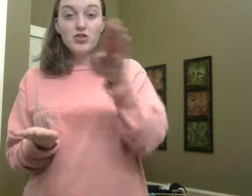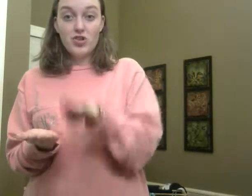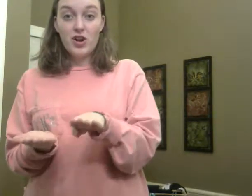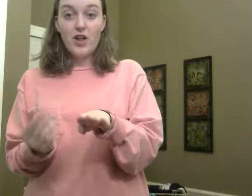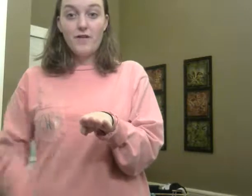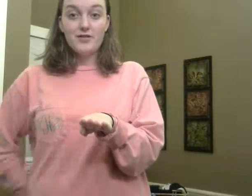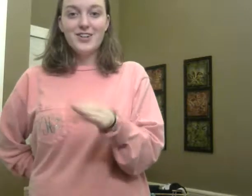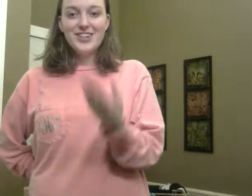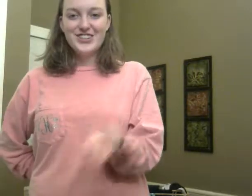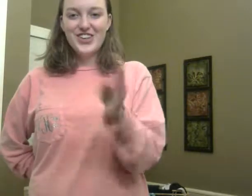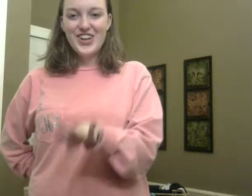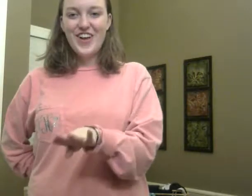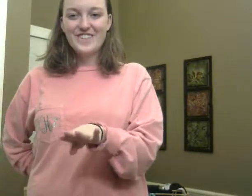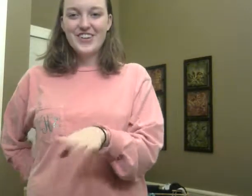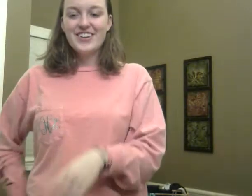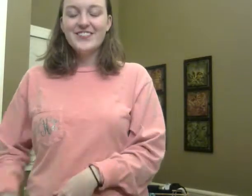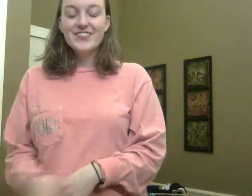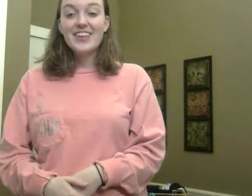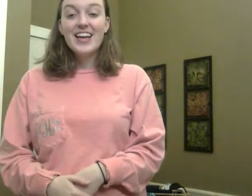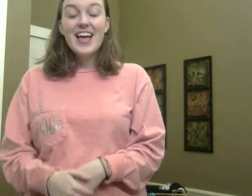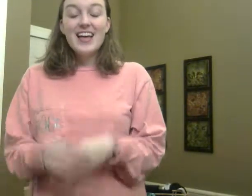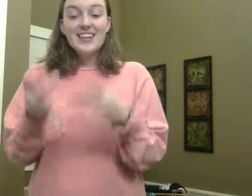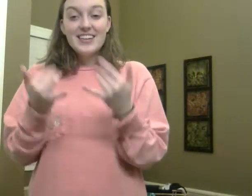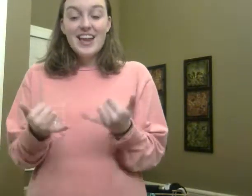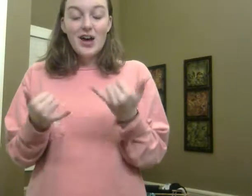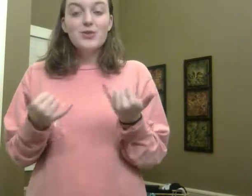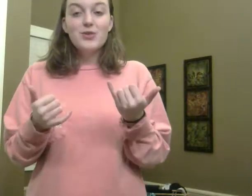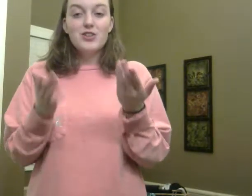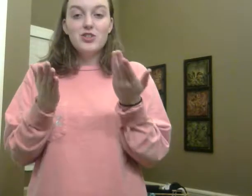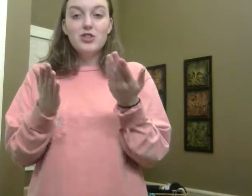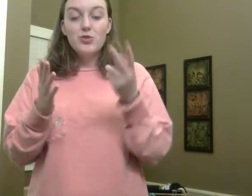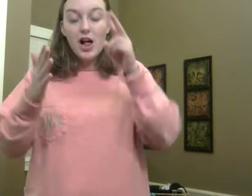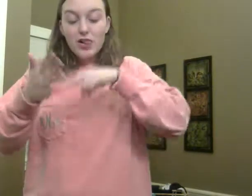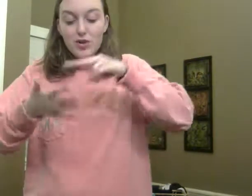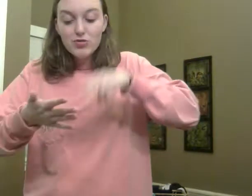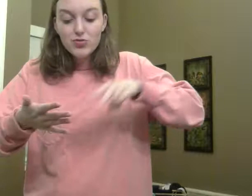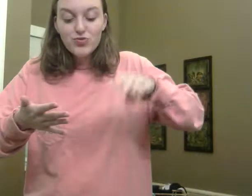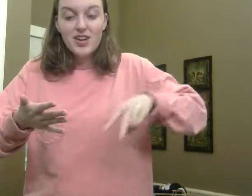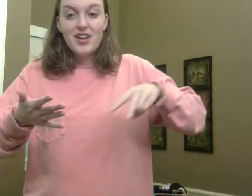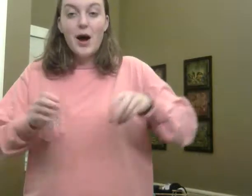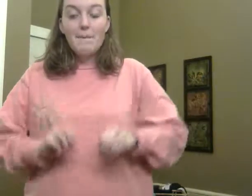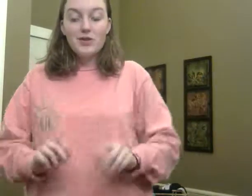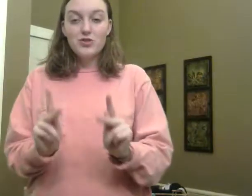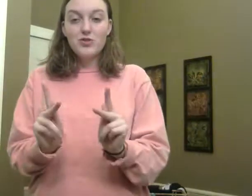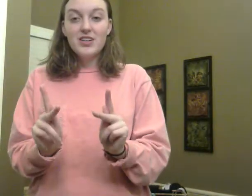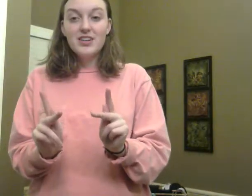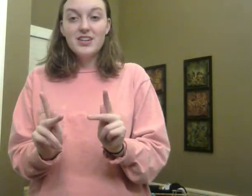This is your opportunity to do a closed reading activity where you read that article. You can use your pencil to highlight